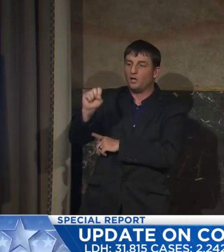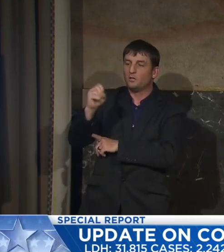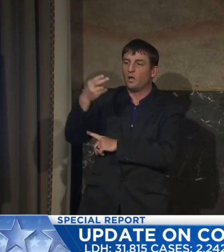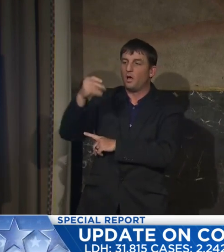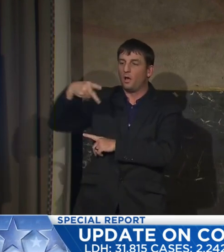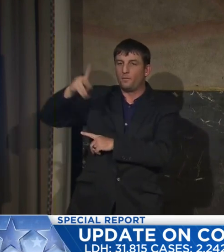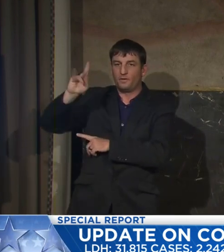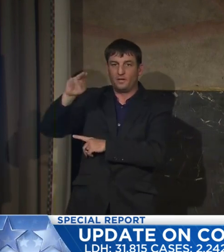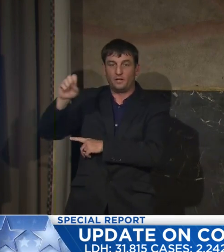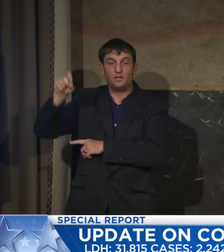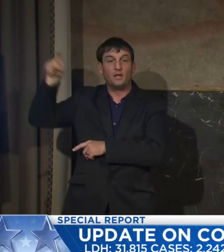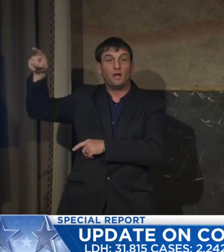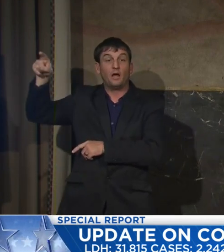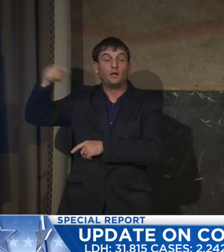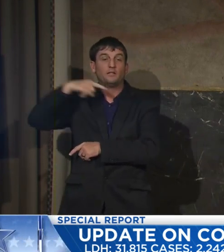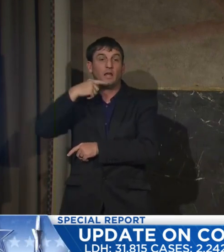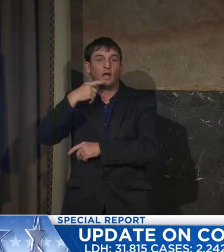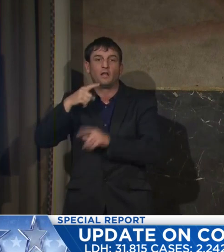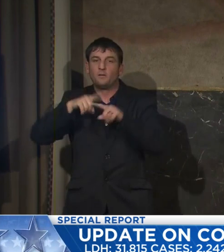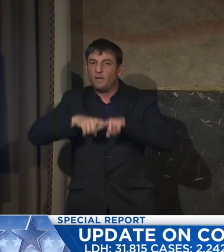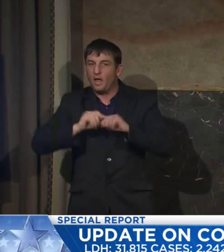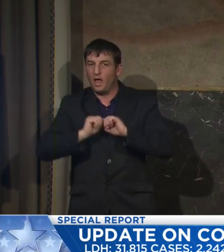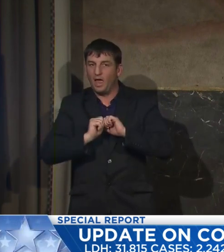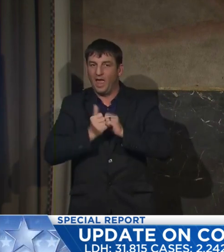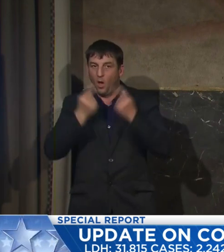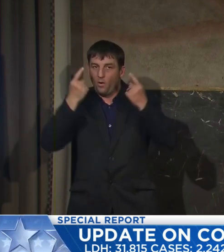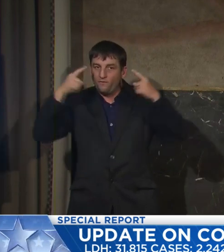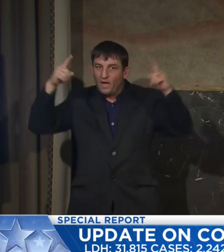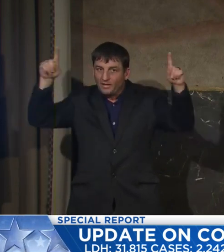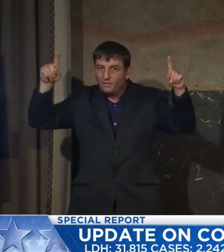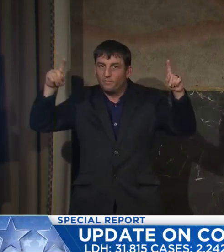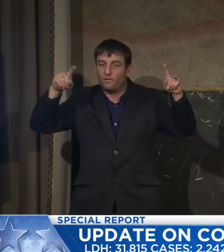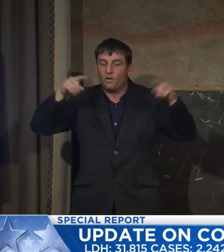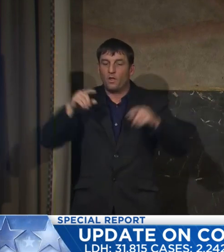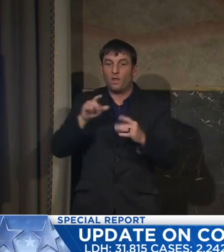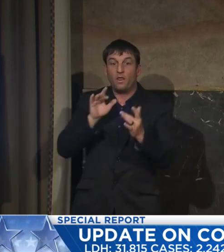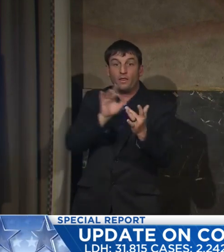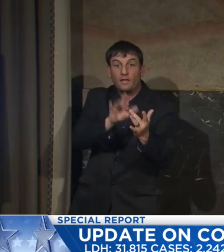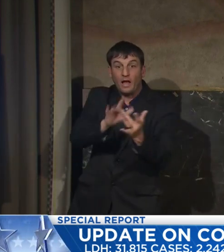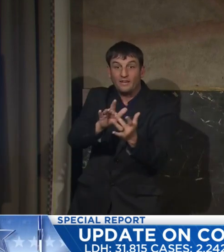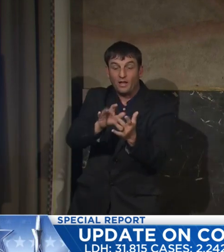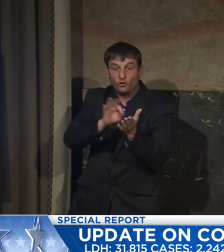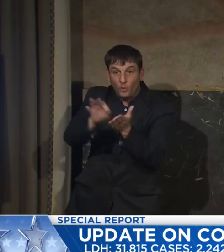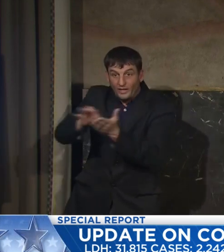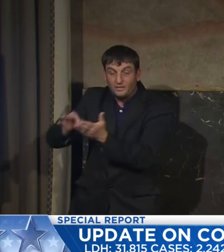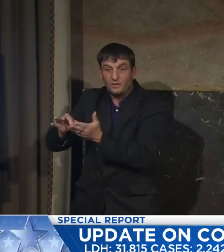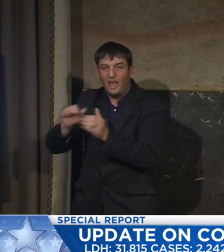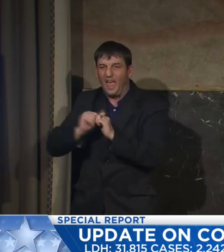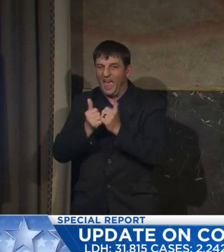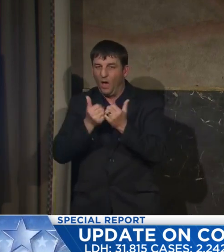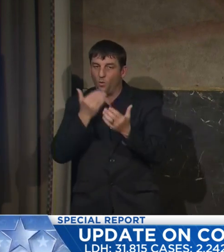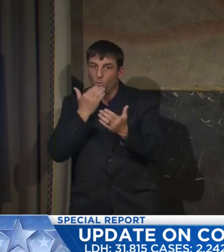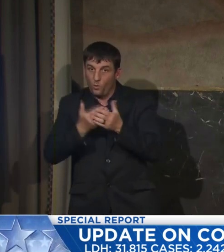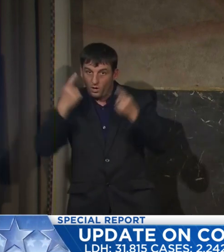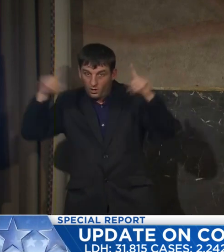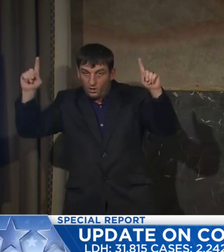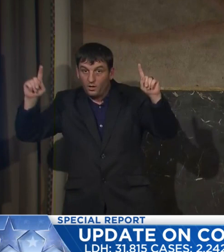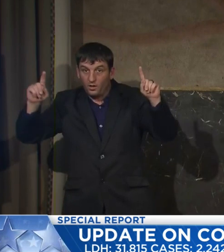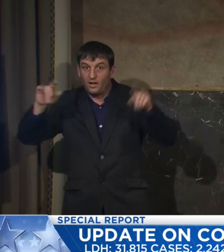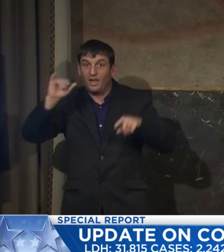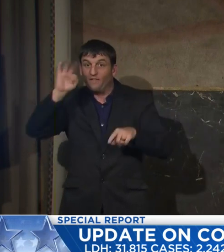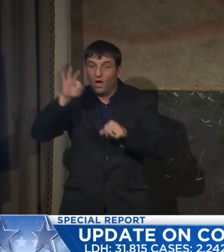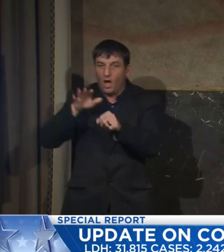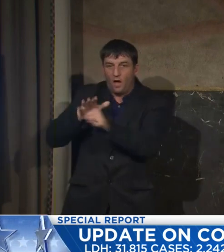how effective the contact tracing is. Some of that is on the department. Can we get enough contact tracers out to reach people? Is the